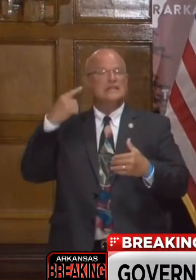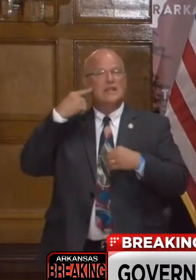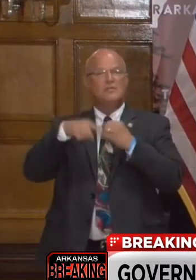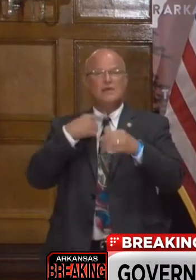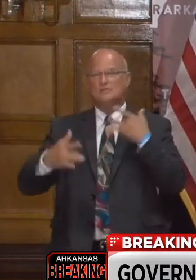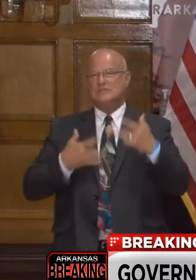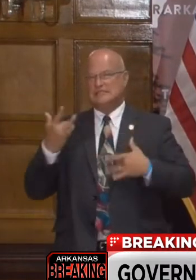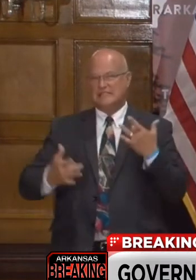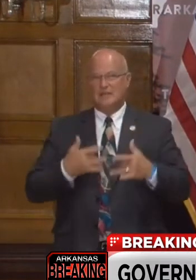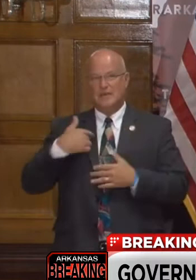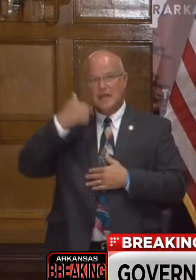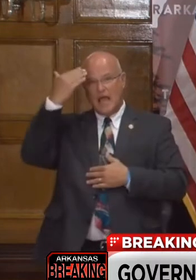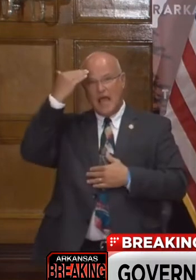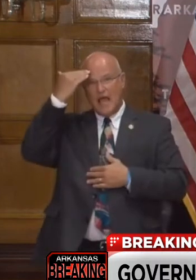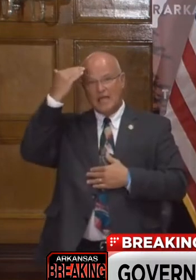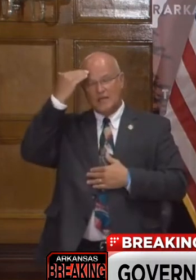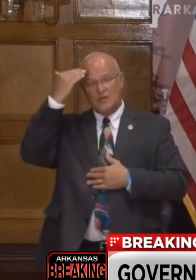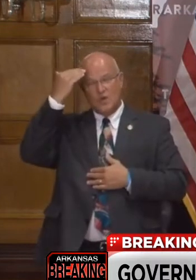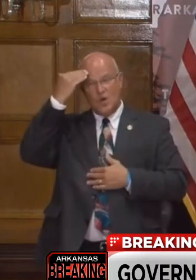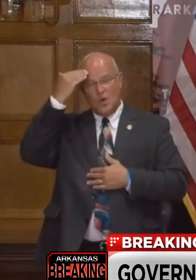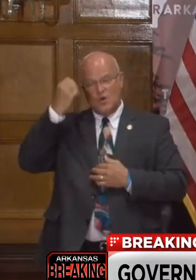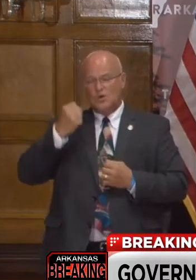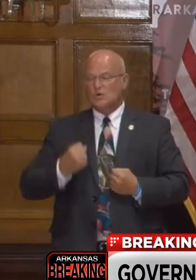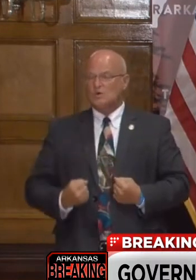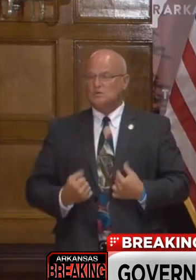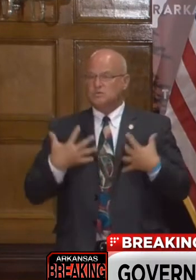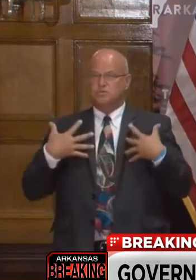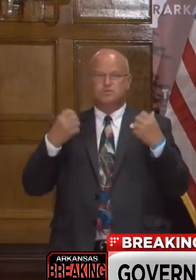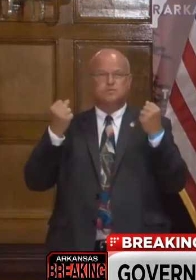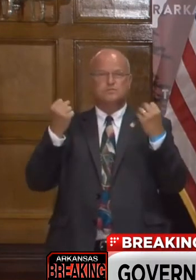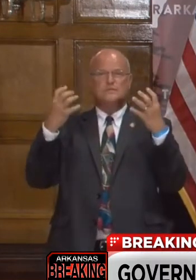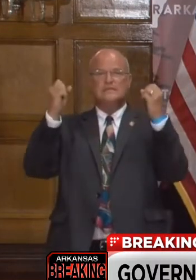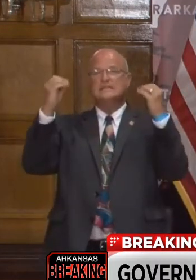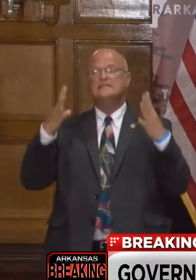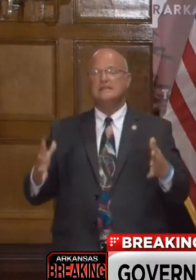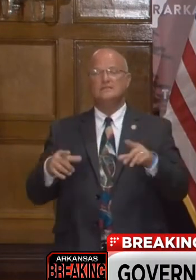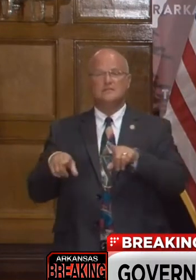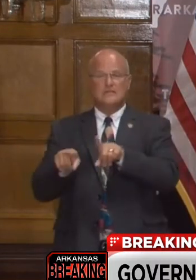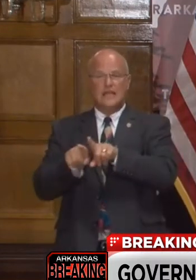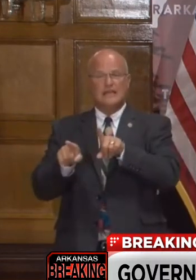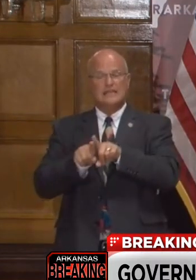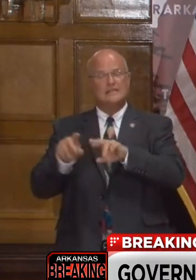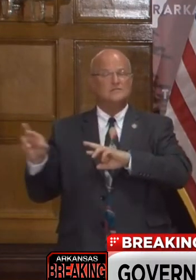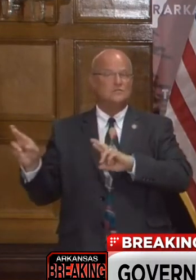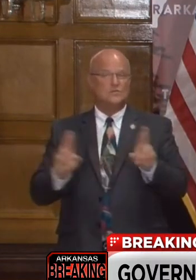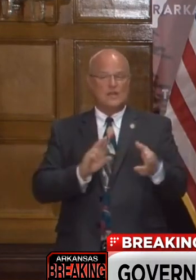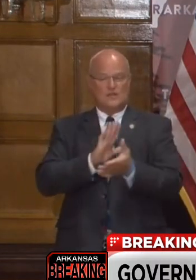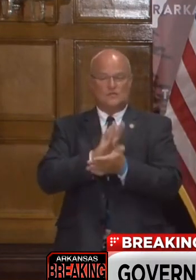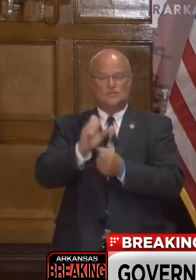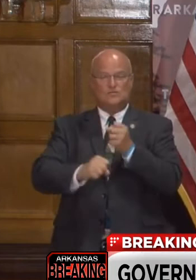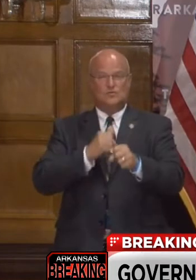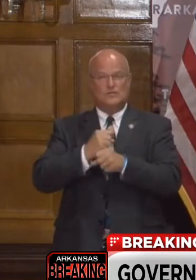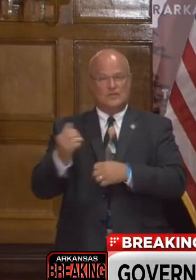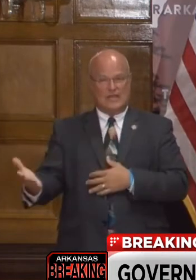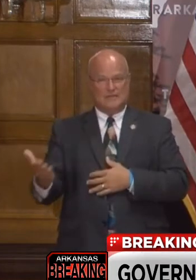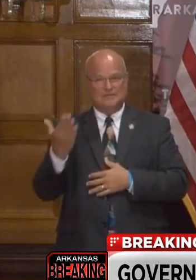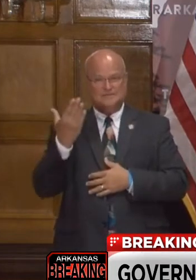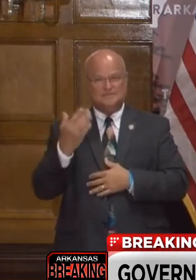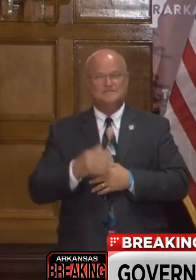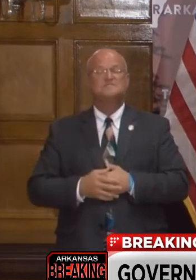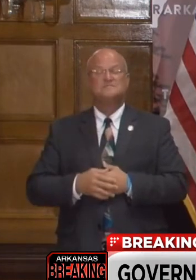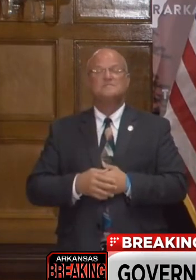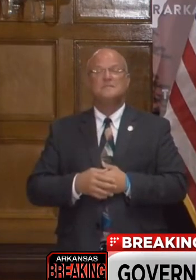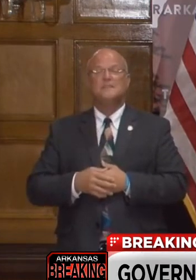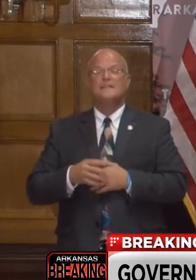your excitement. And I know the fire is ignited in so many teachers as they prepare for the school year of this year.